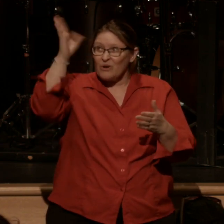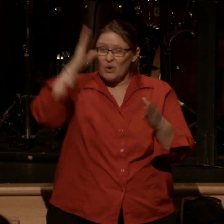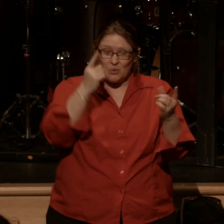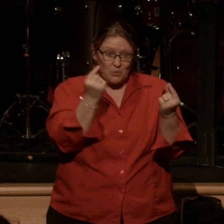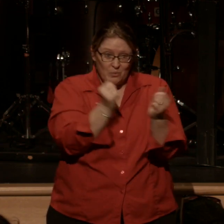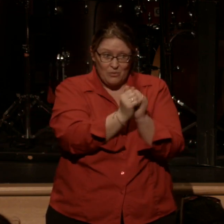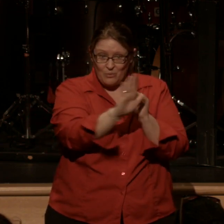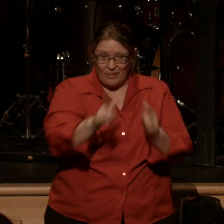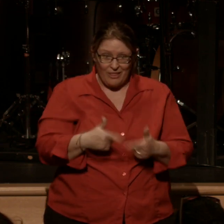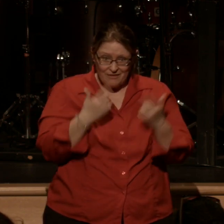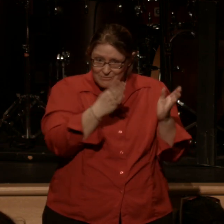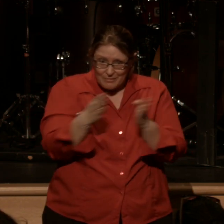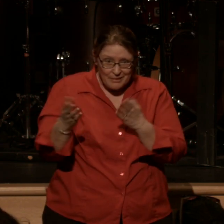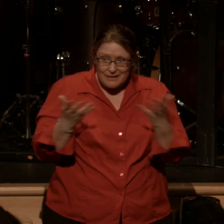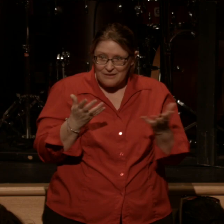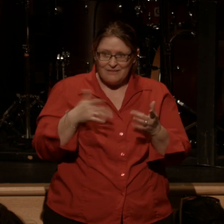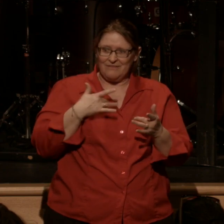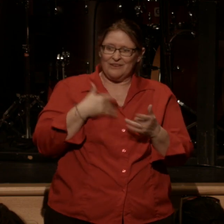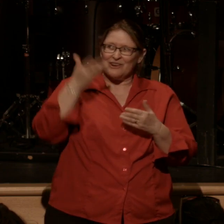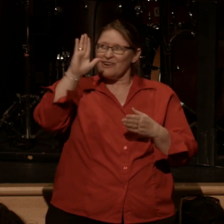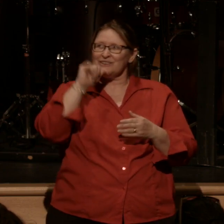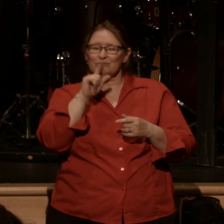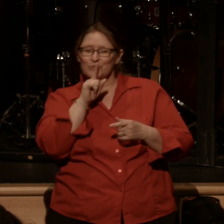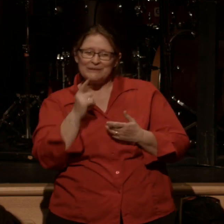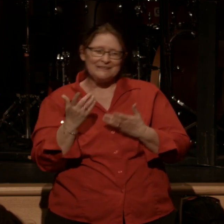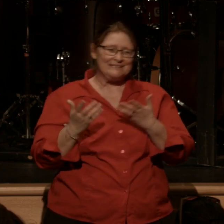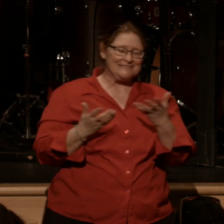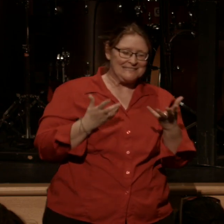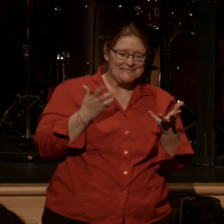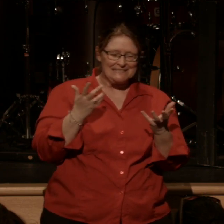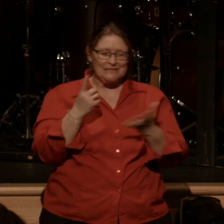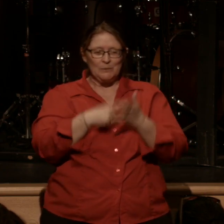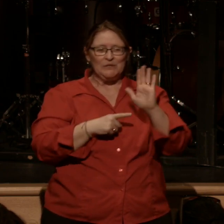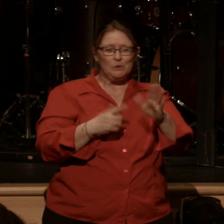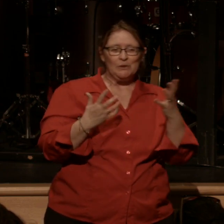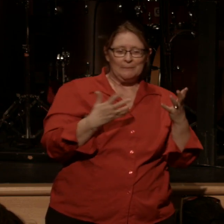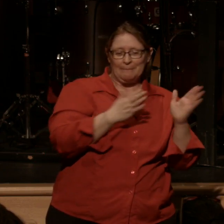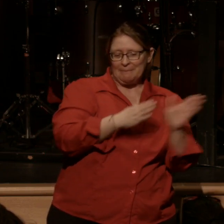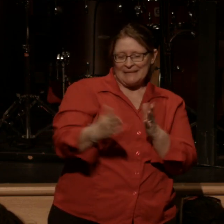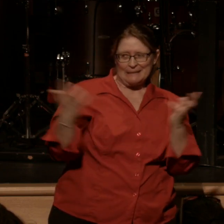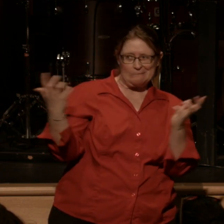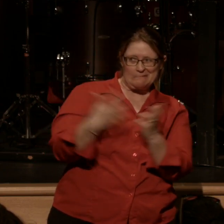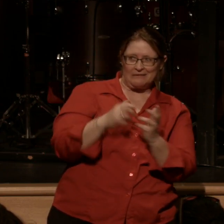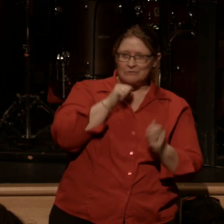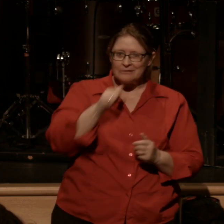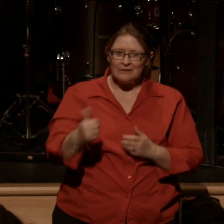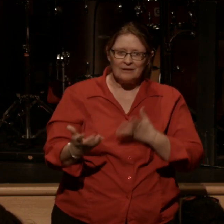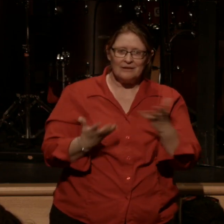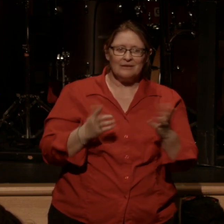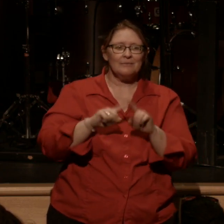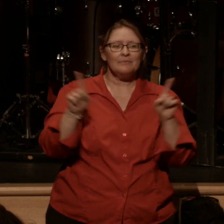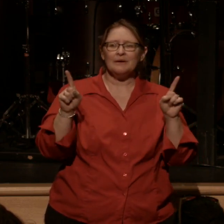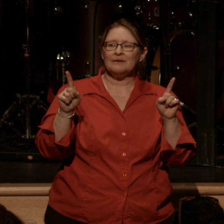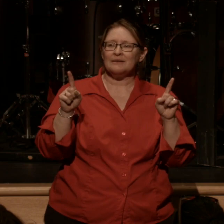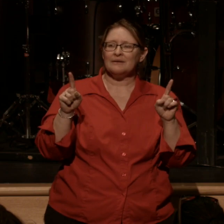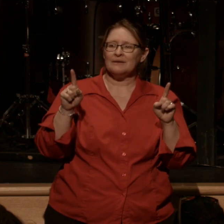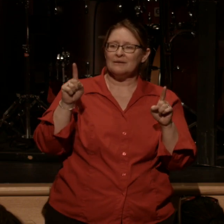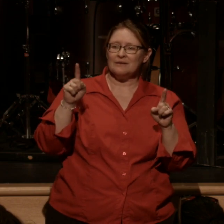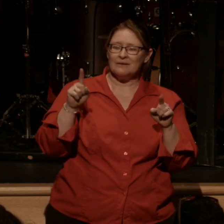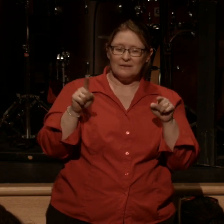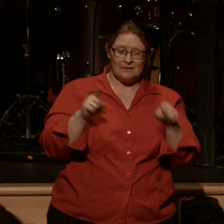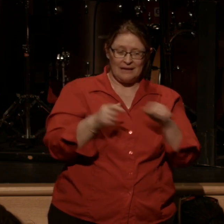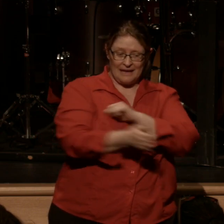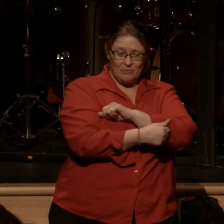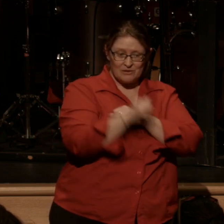doing. You feel like God's not really answering according to what your plans were. And yet, even though he didn't know the details